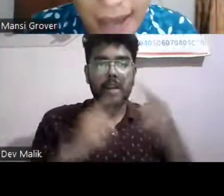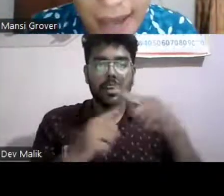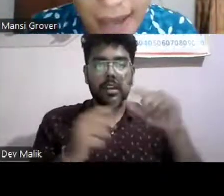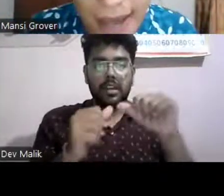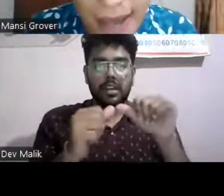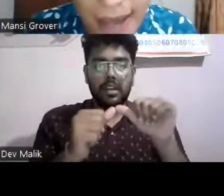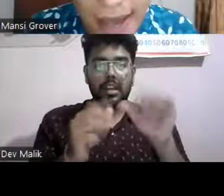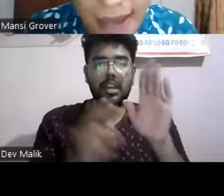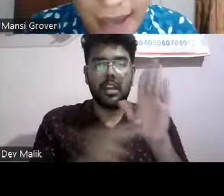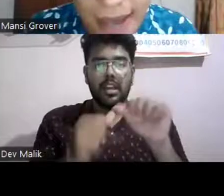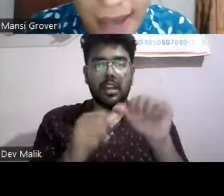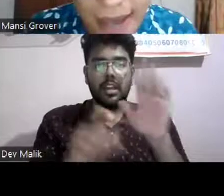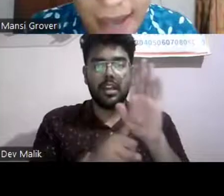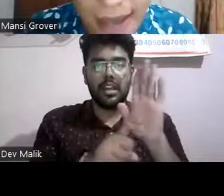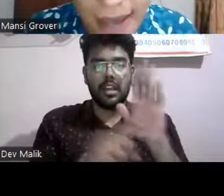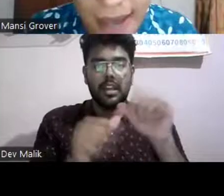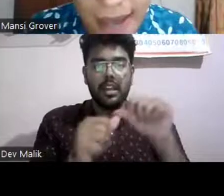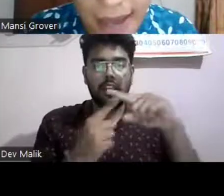at